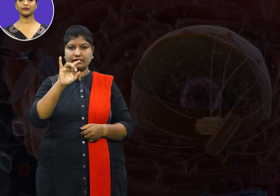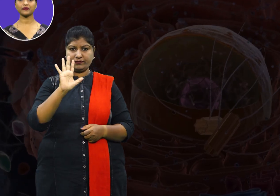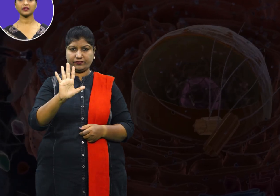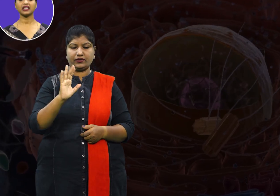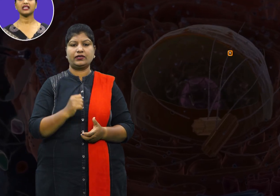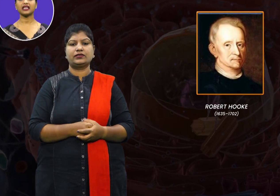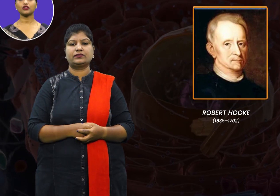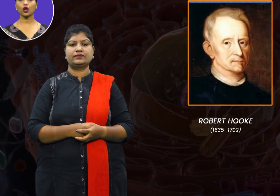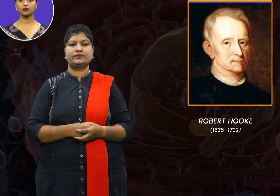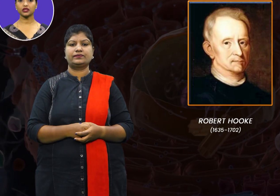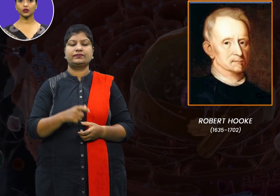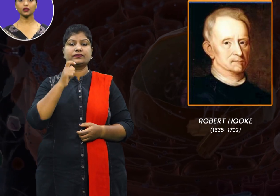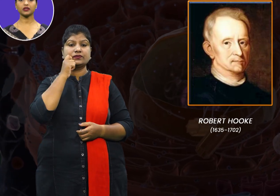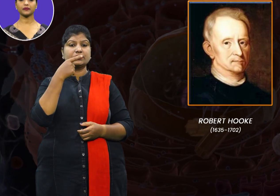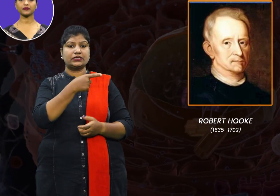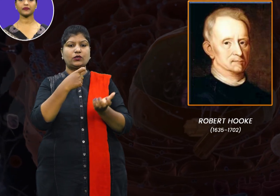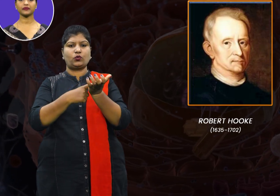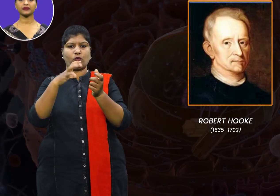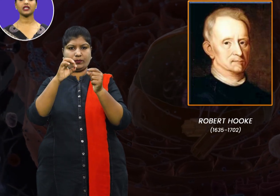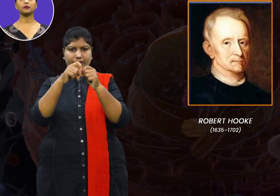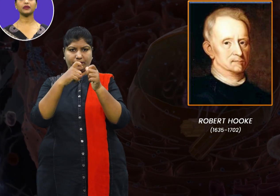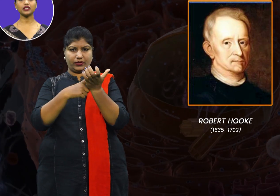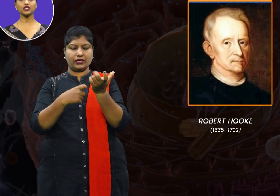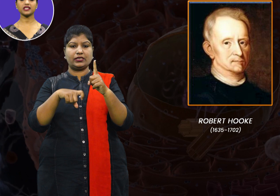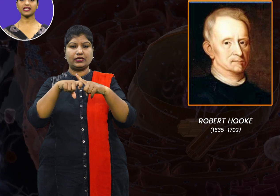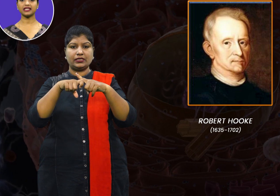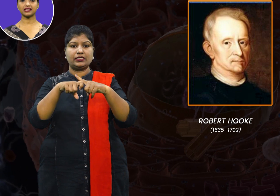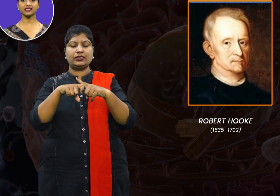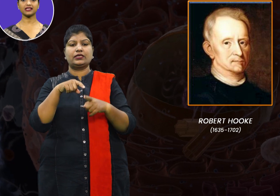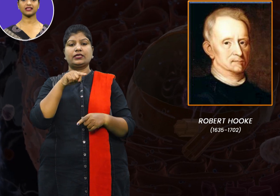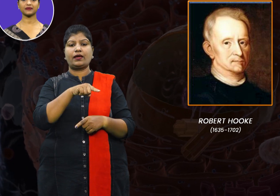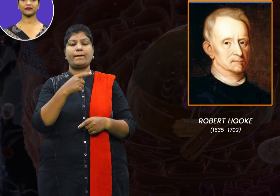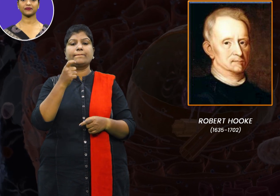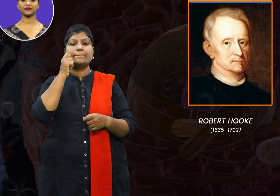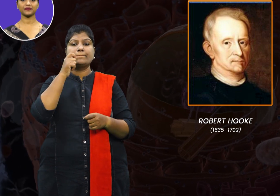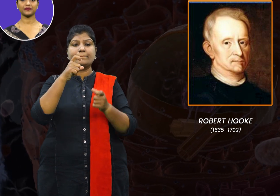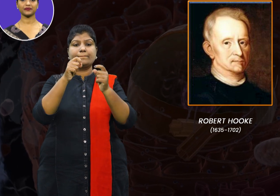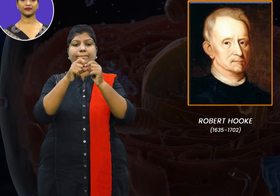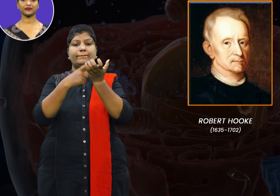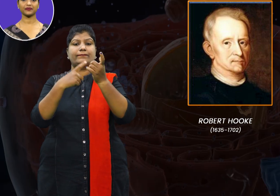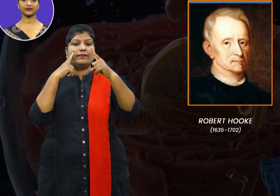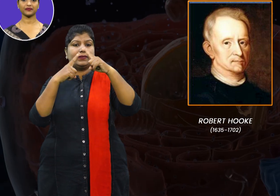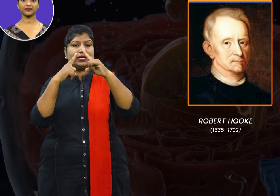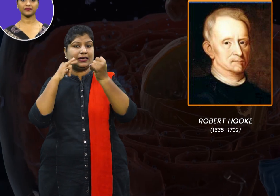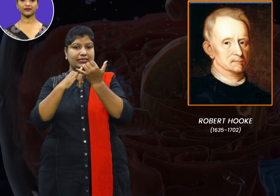1665 that Robert Hooke, a British scientist,